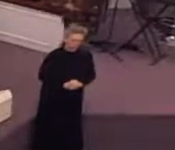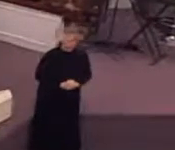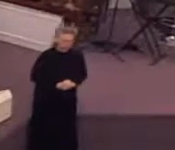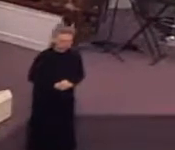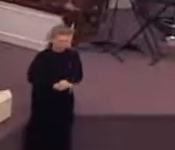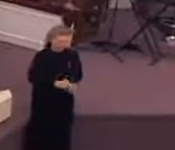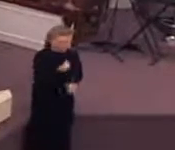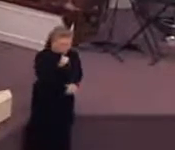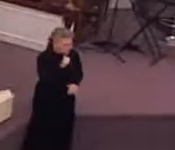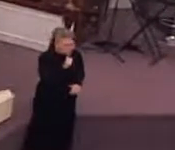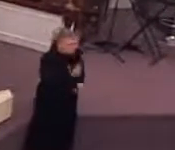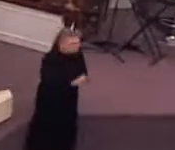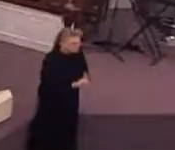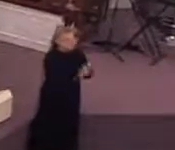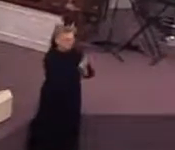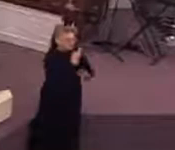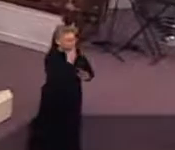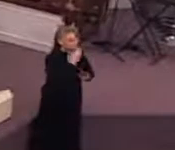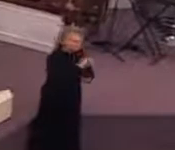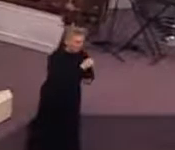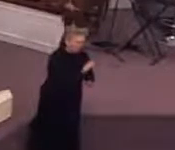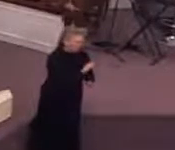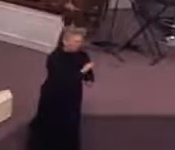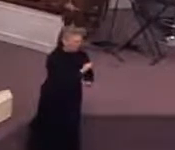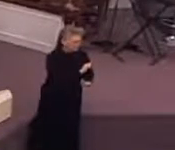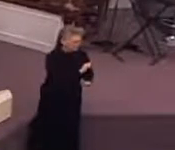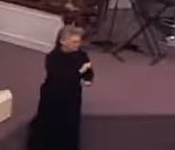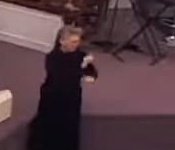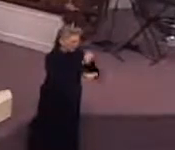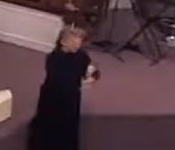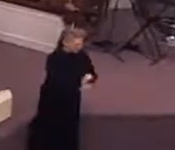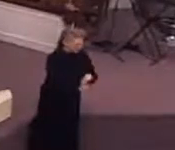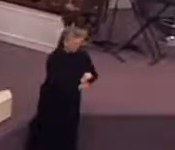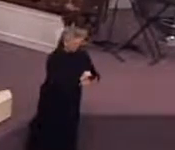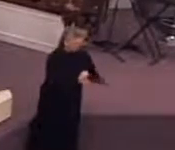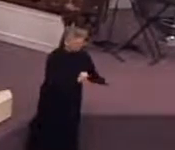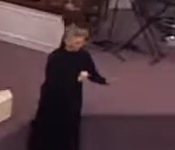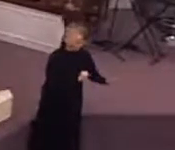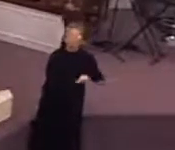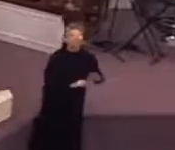Come on, you don't need to be developing a bad habit. You need to be developing a holy habit.